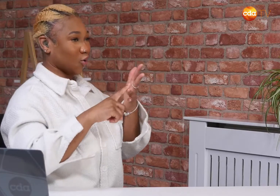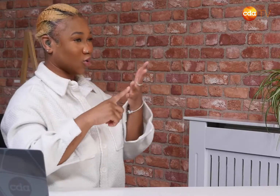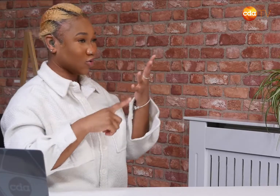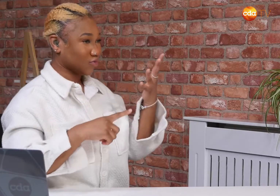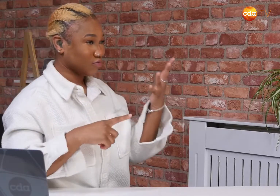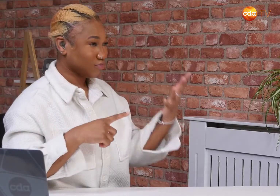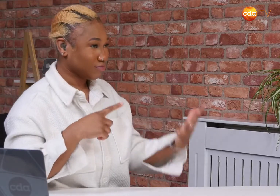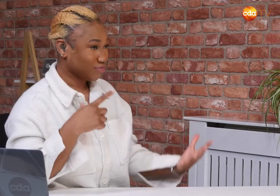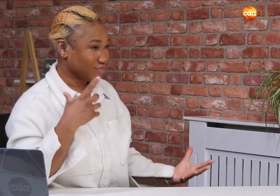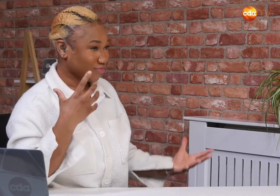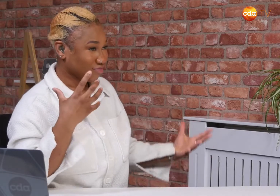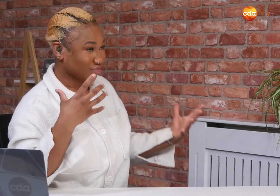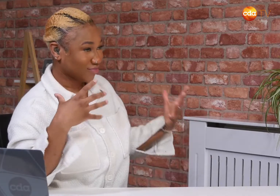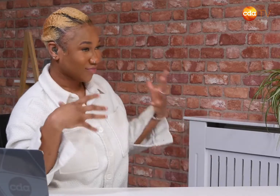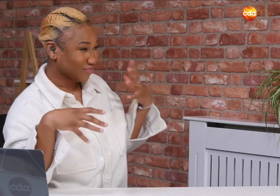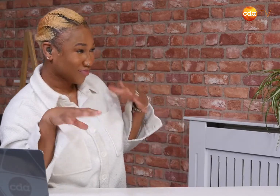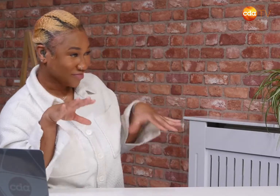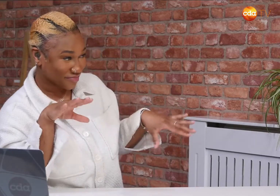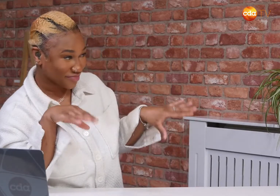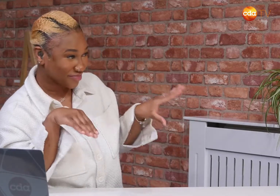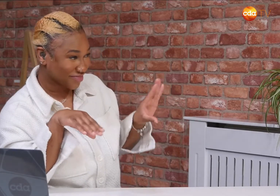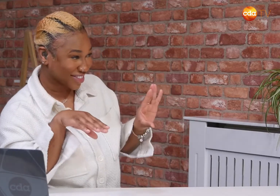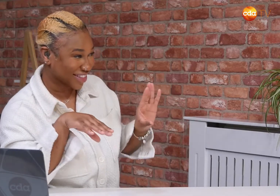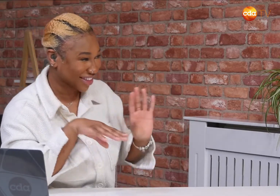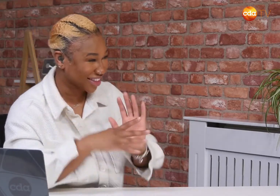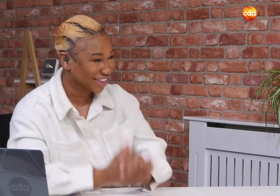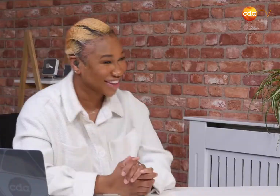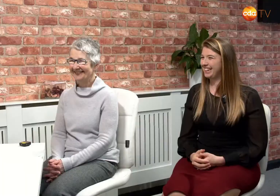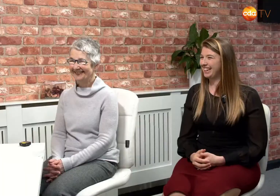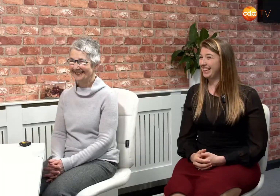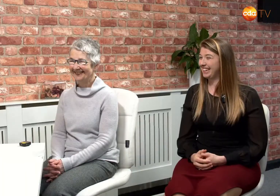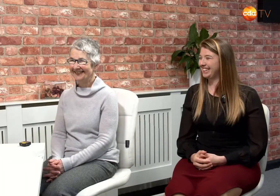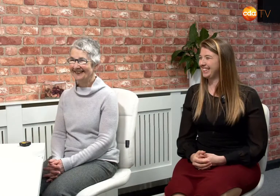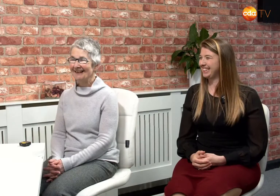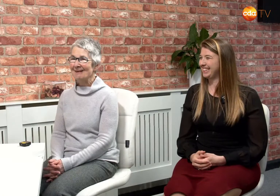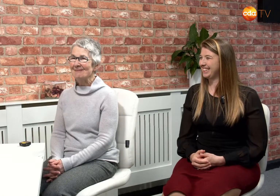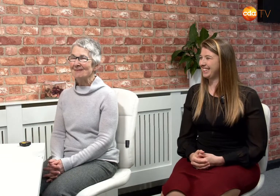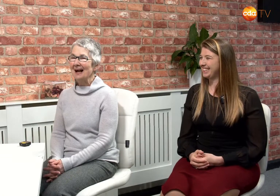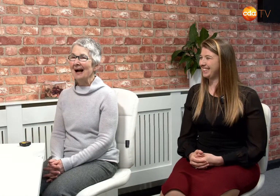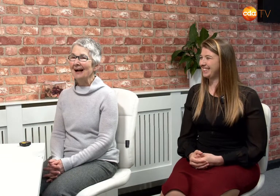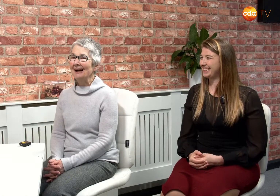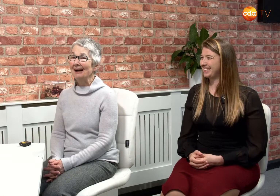Did you always want to kind of become the director of Miscarriage Association?